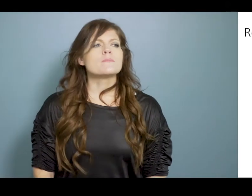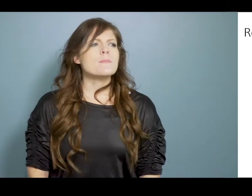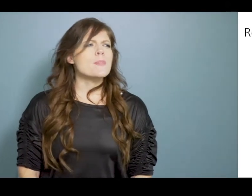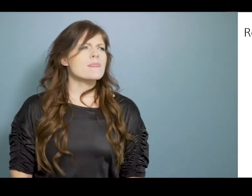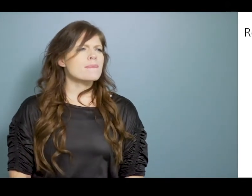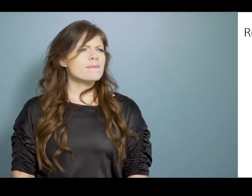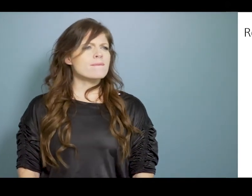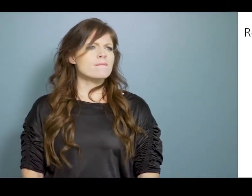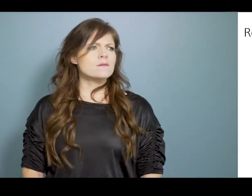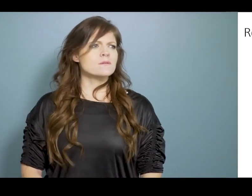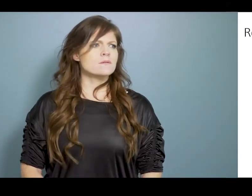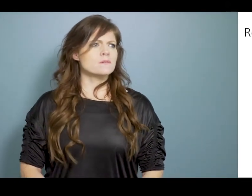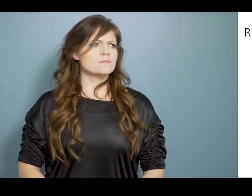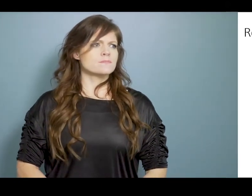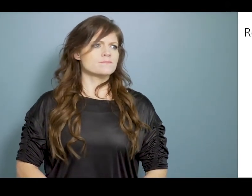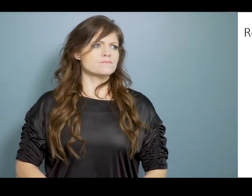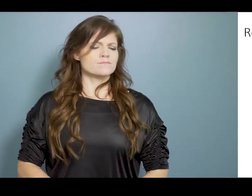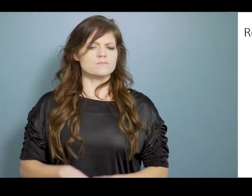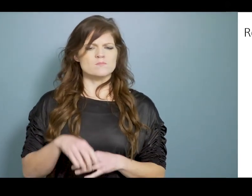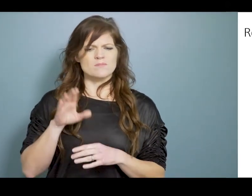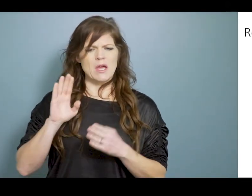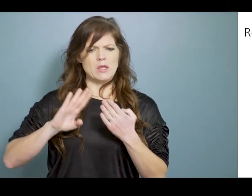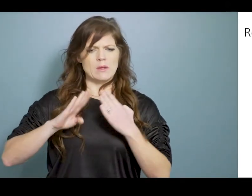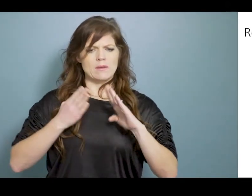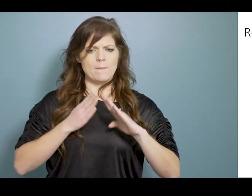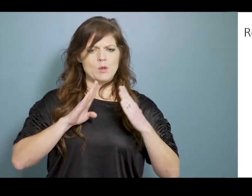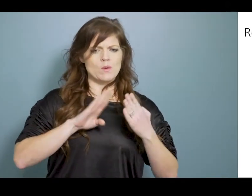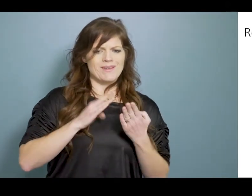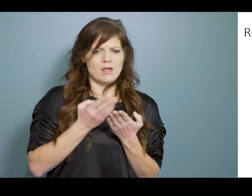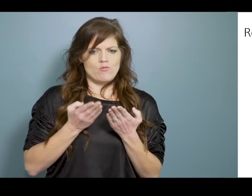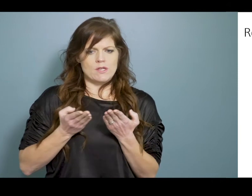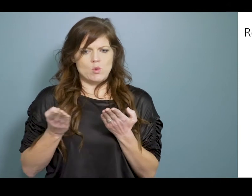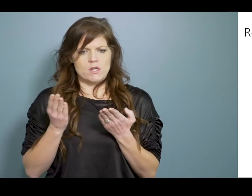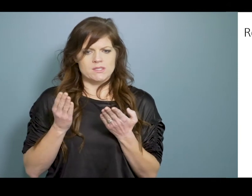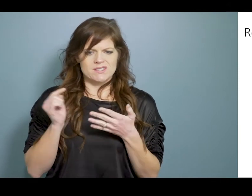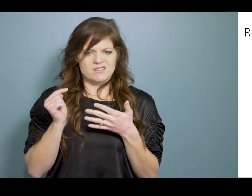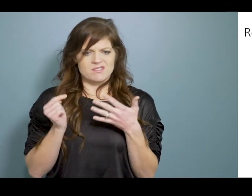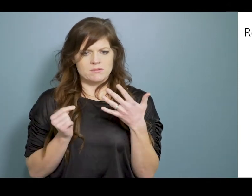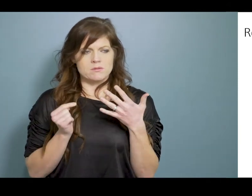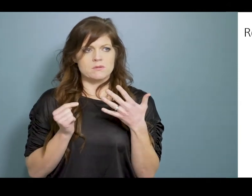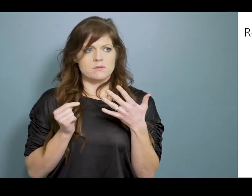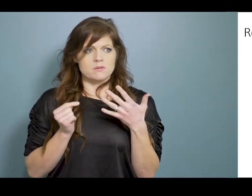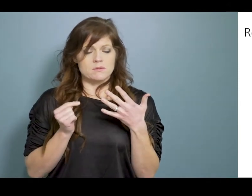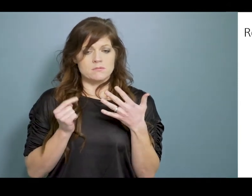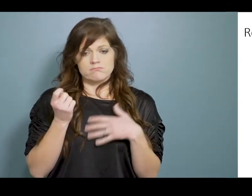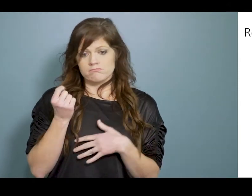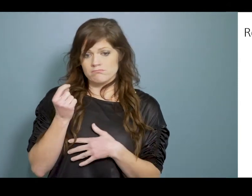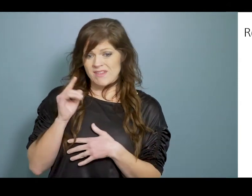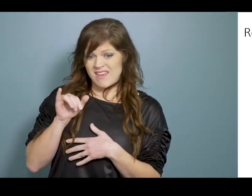be shared, including these resources. Always, if there is a lethal